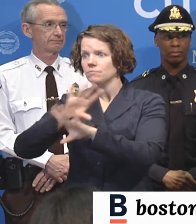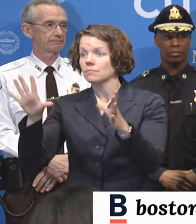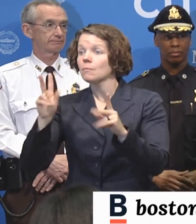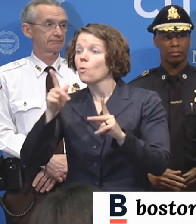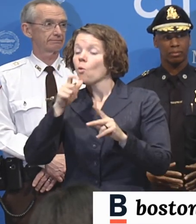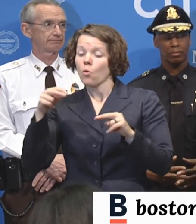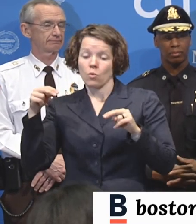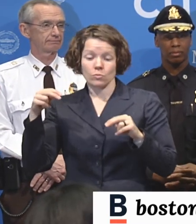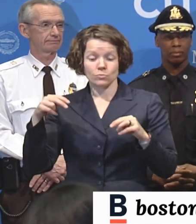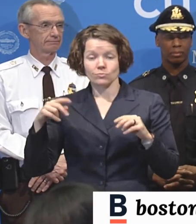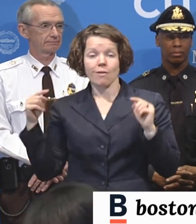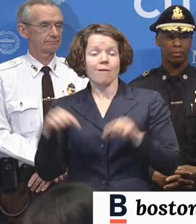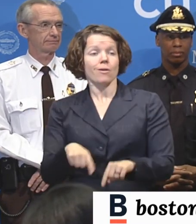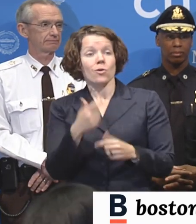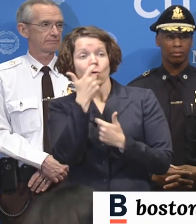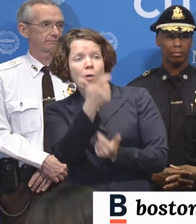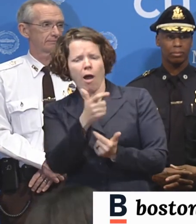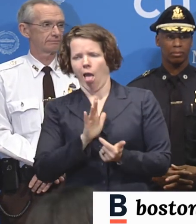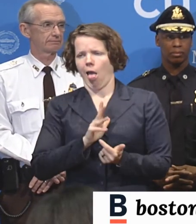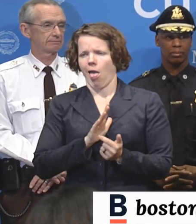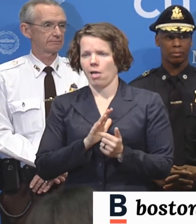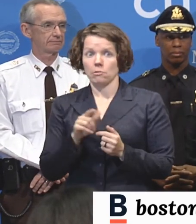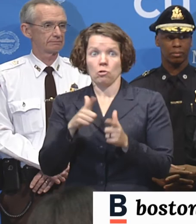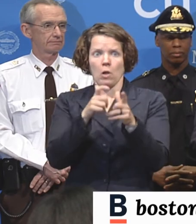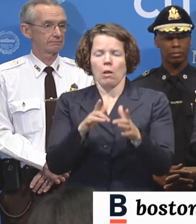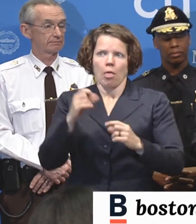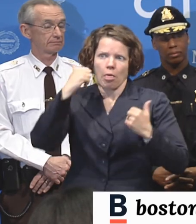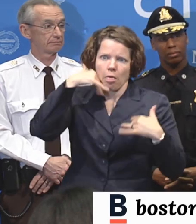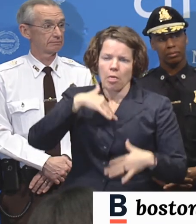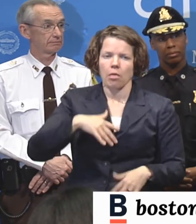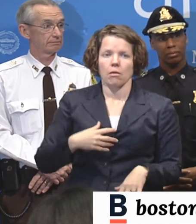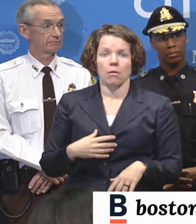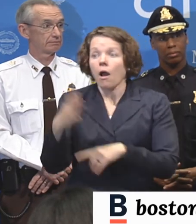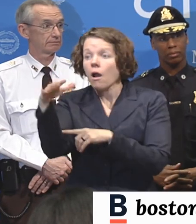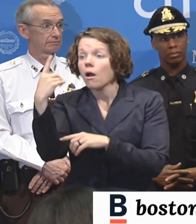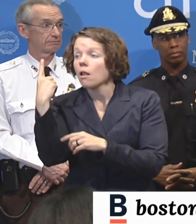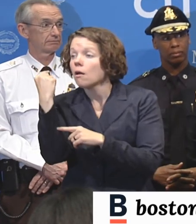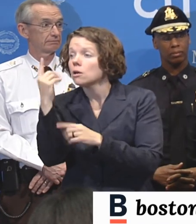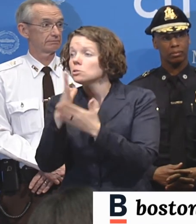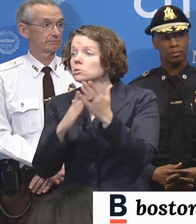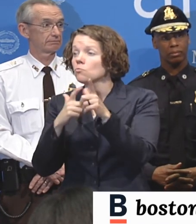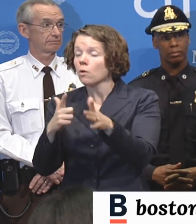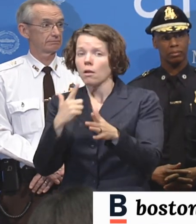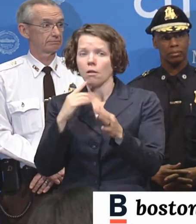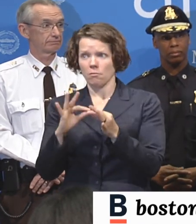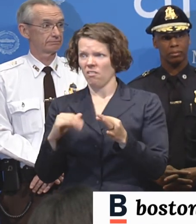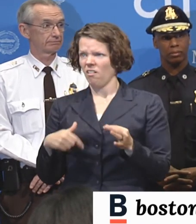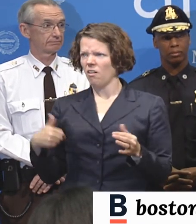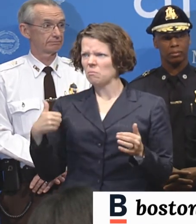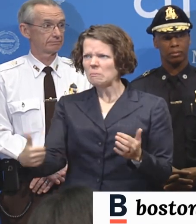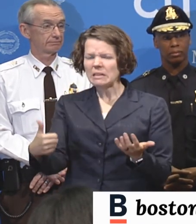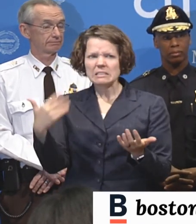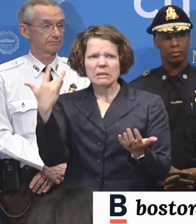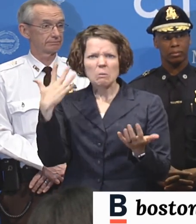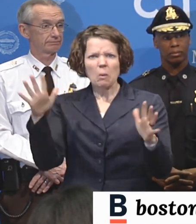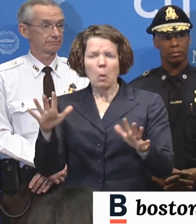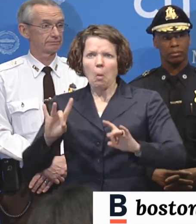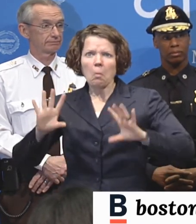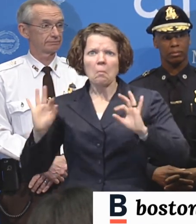Some days it was like last year, and I've talked to some runners that said last year was their best marathon ever because the weather just kept them moving.